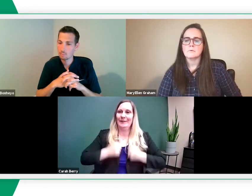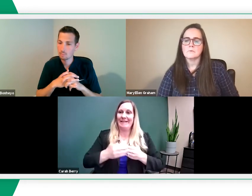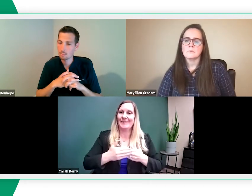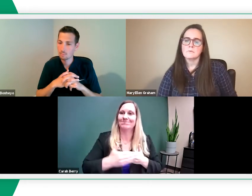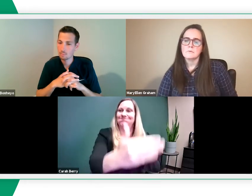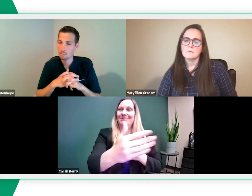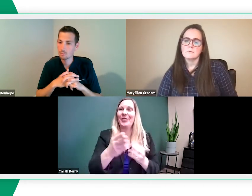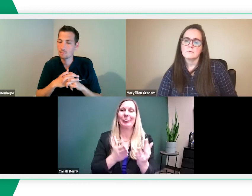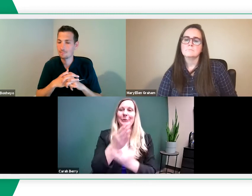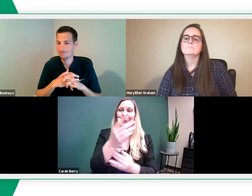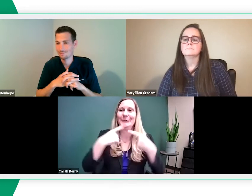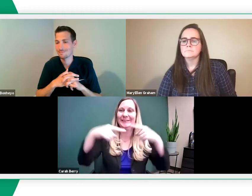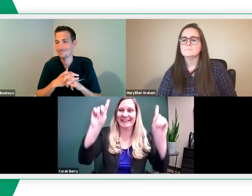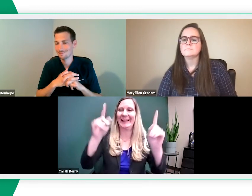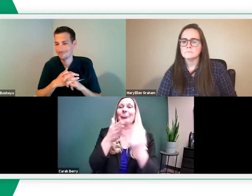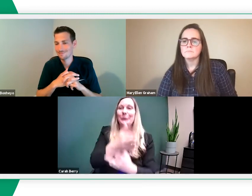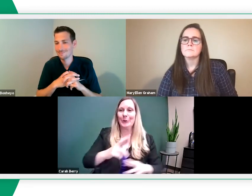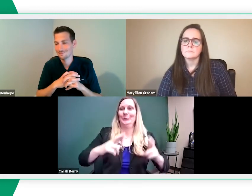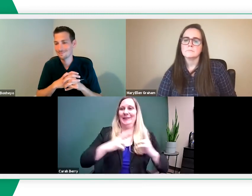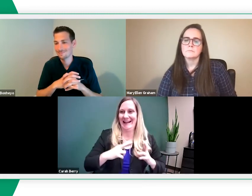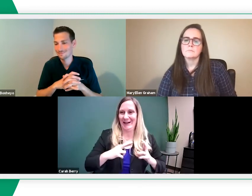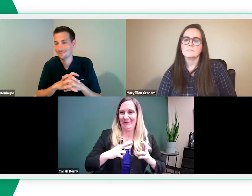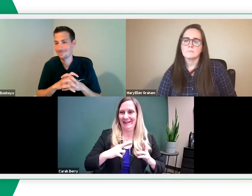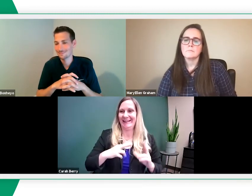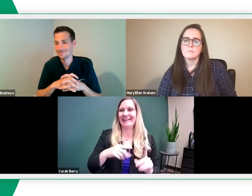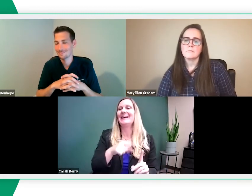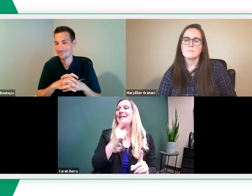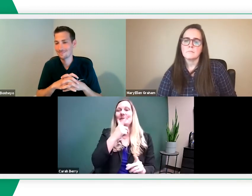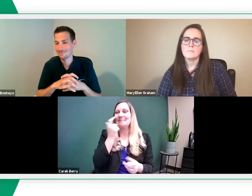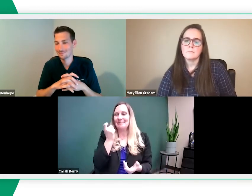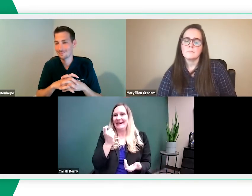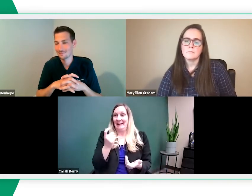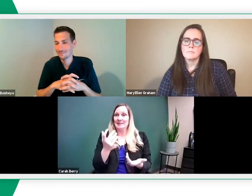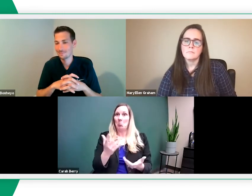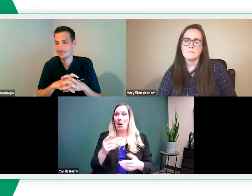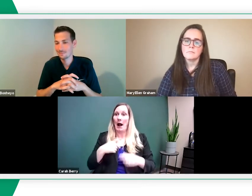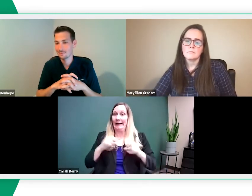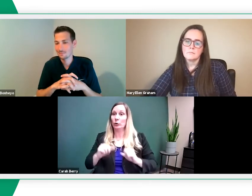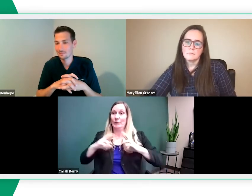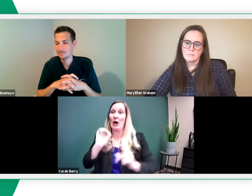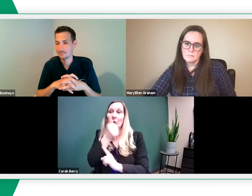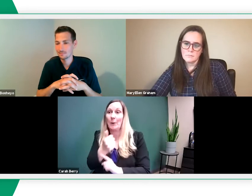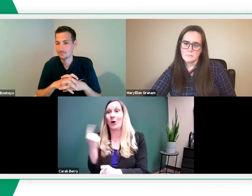goal. I'm helping you live successfully through your retirement.